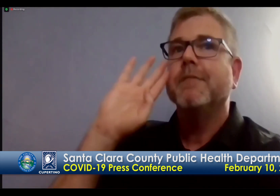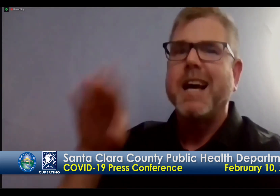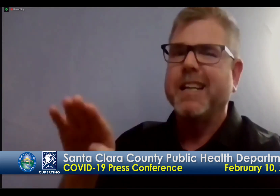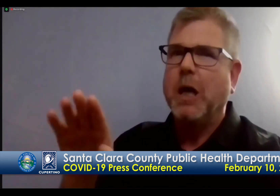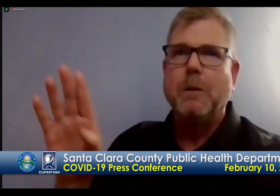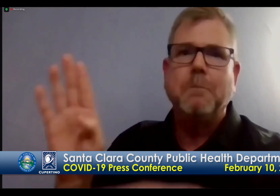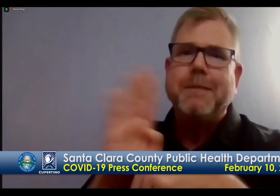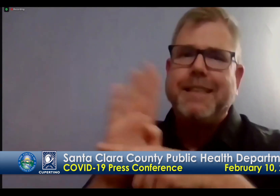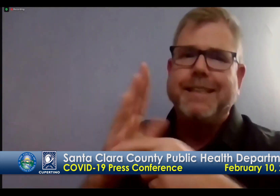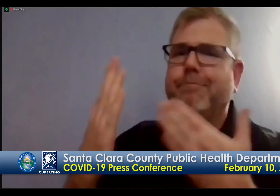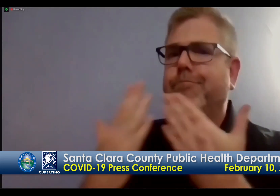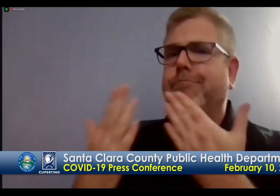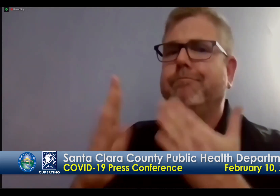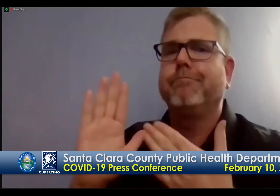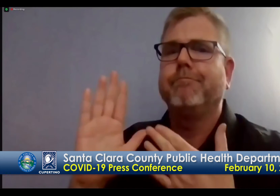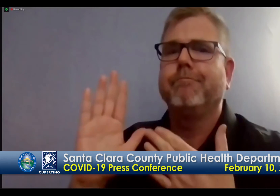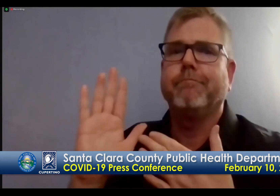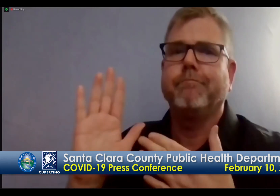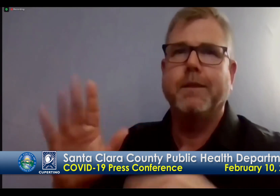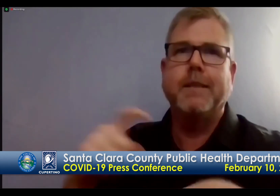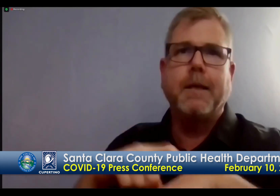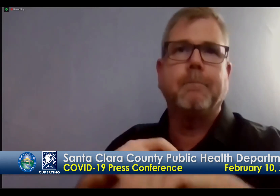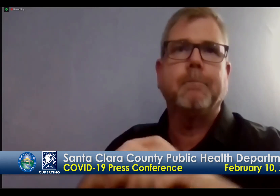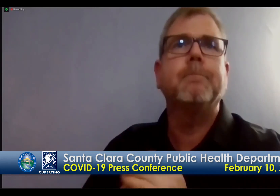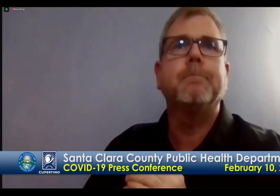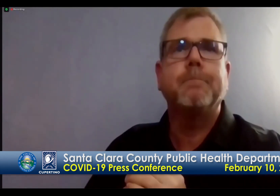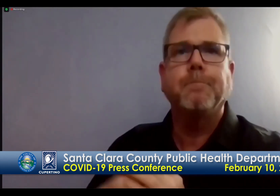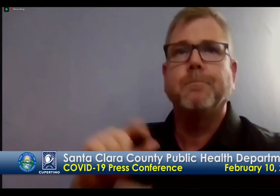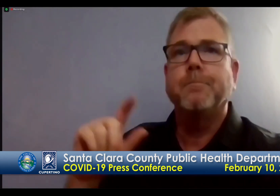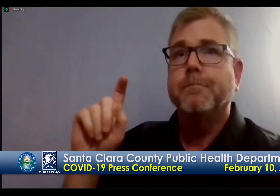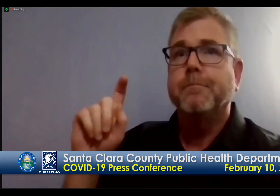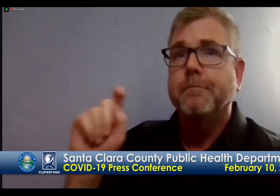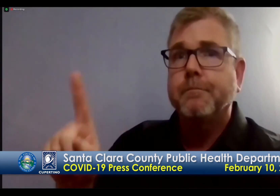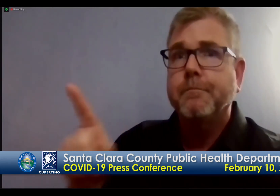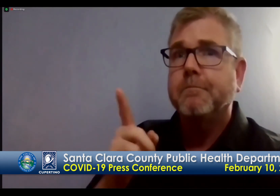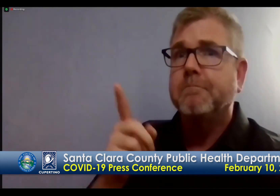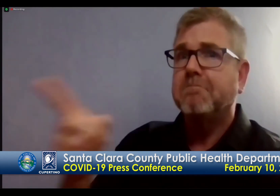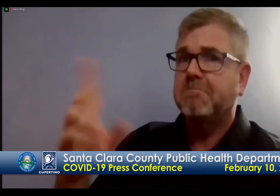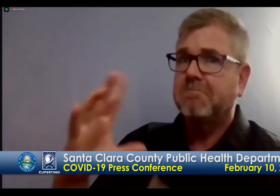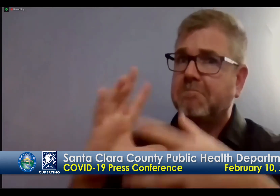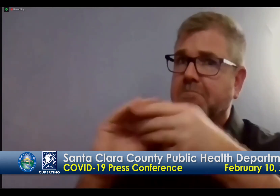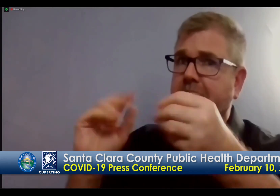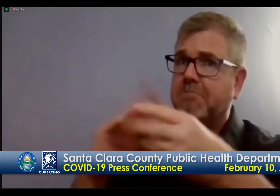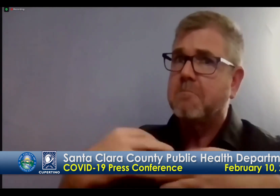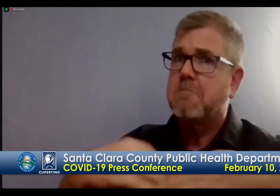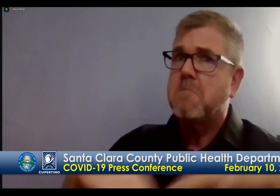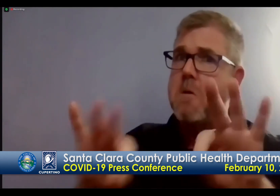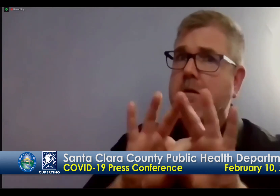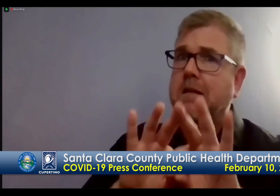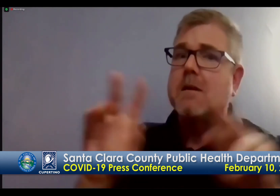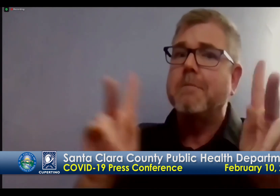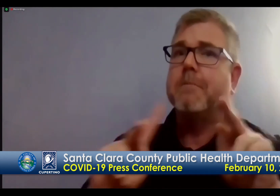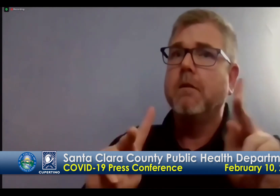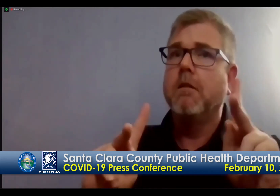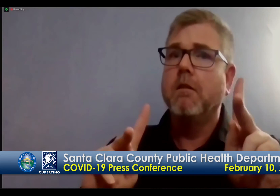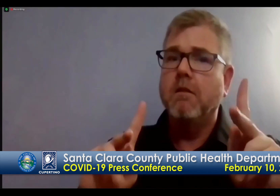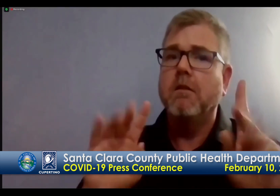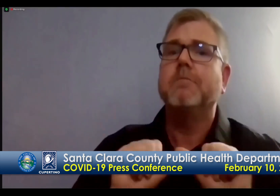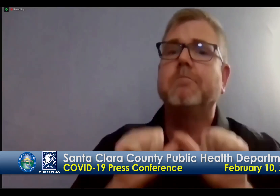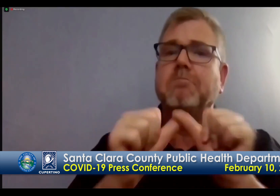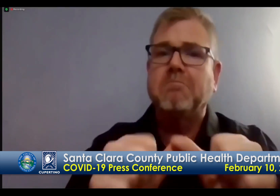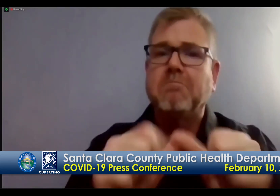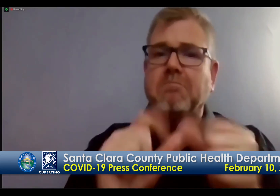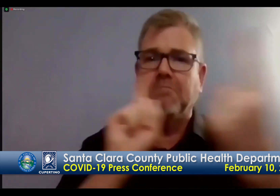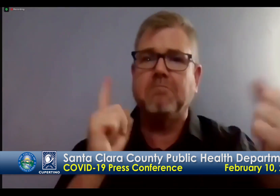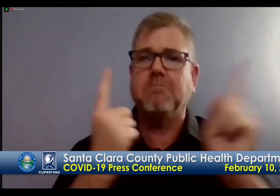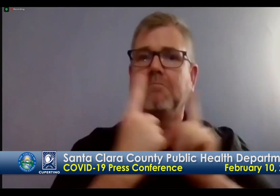said that it's obviously really important for everybody to do the social distancing, the practices we know of, but can you speak to the importance